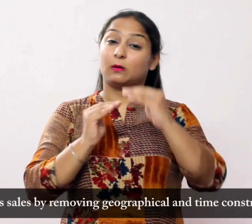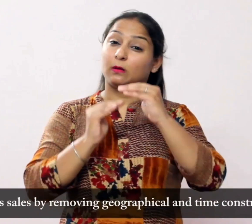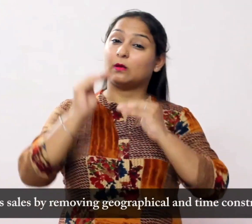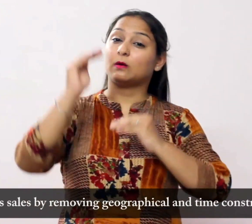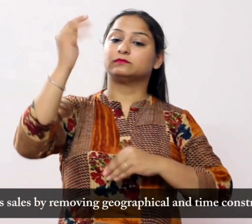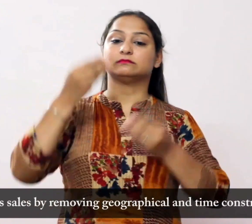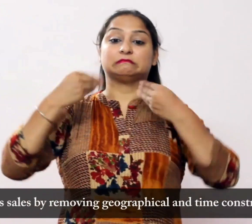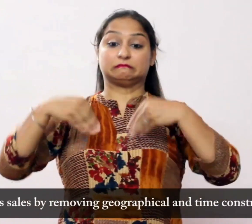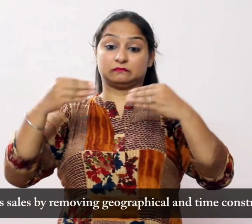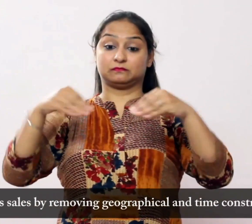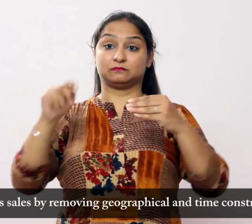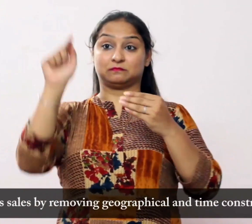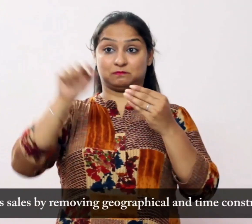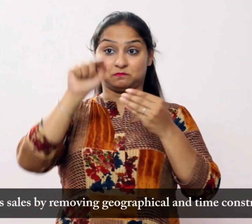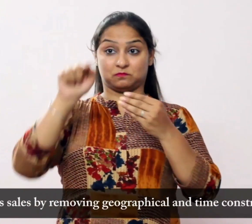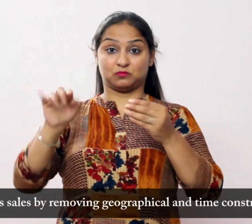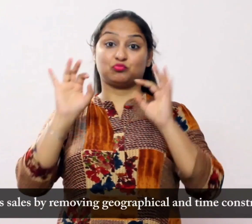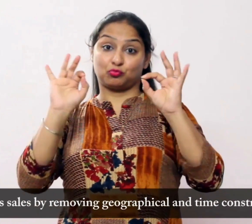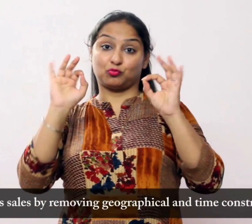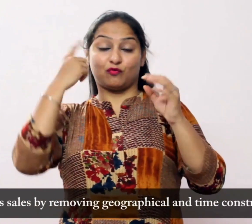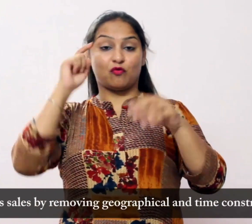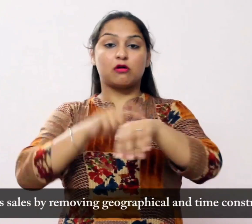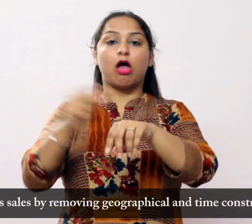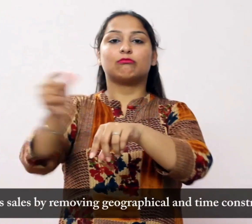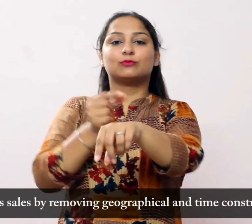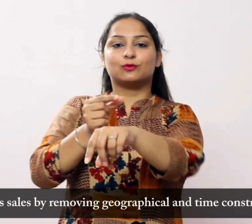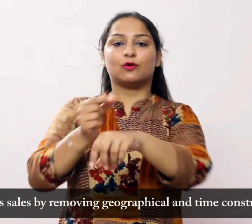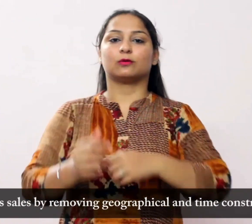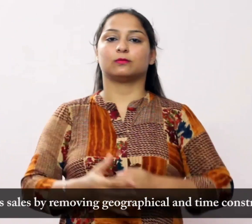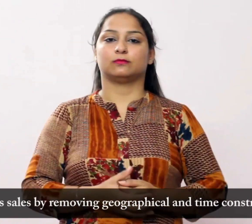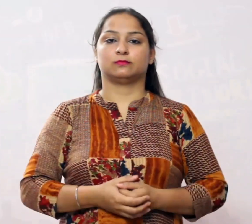increases sales by removing geographical and time constraints,